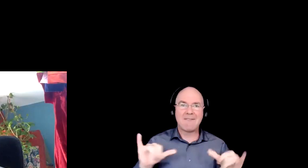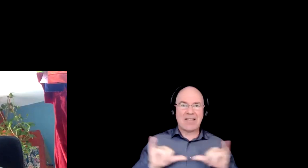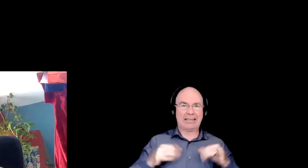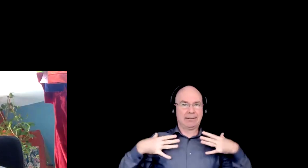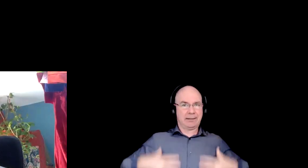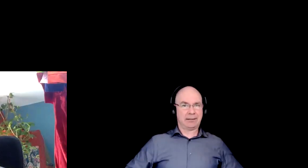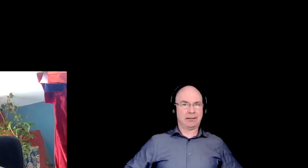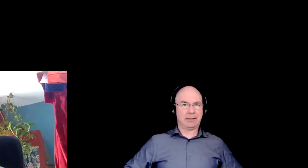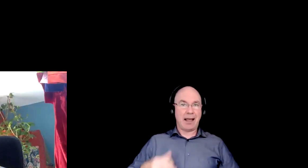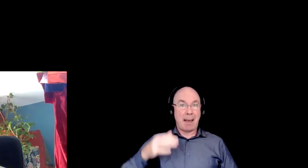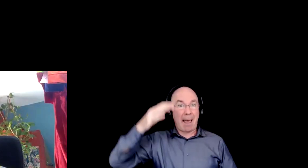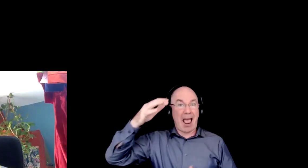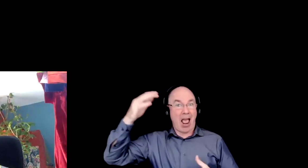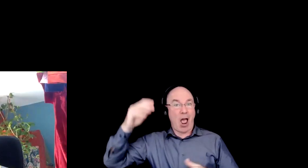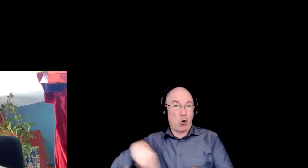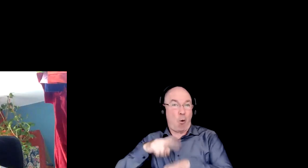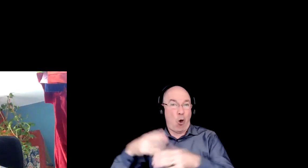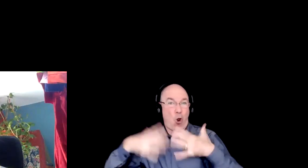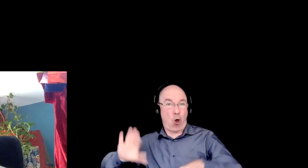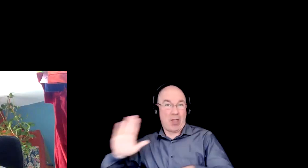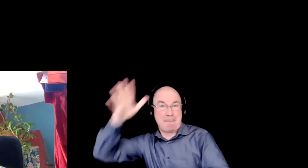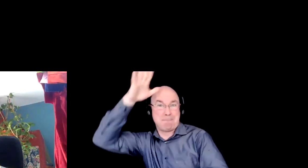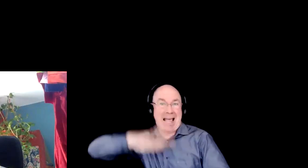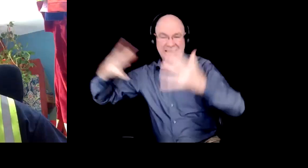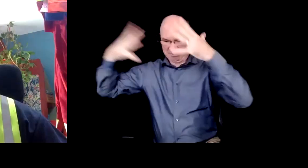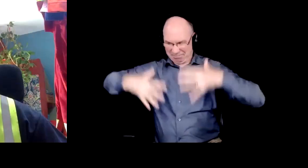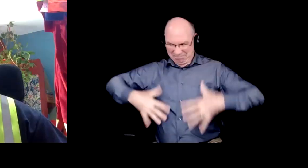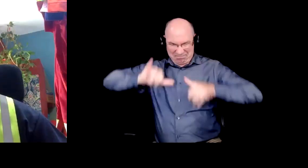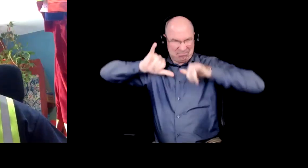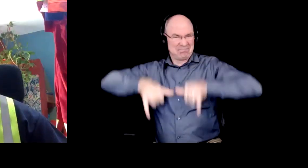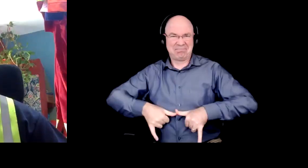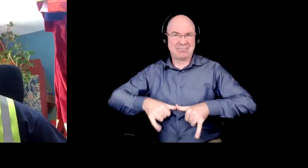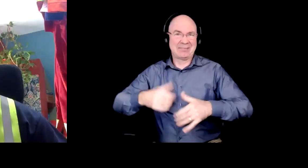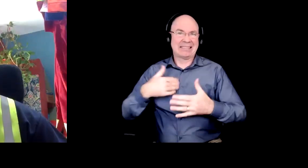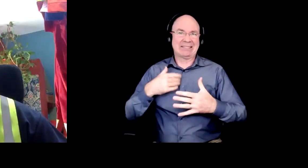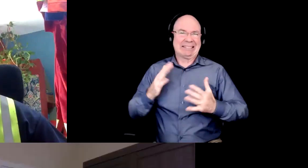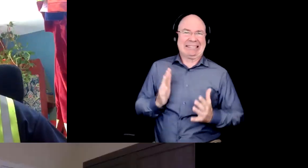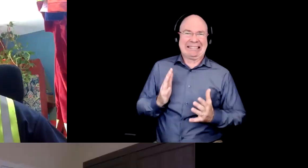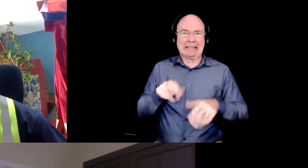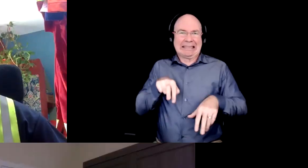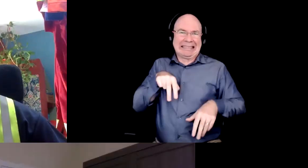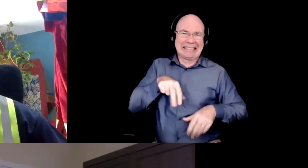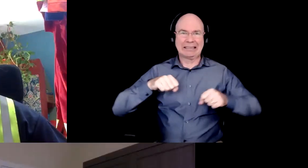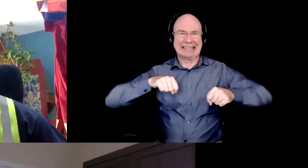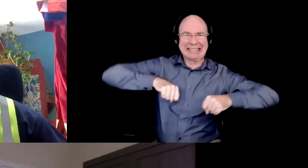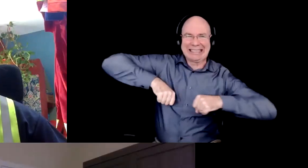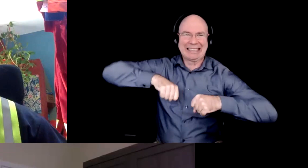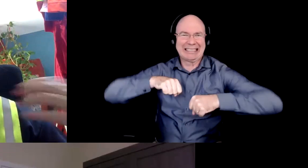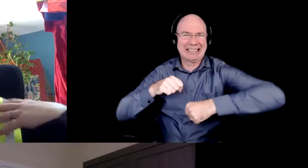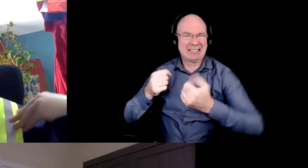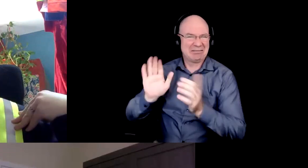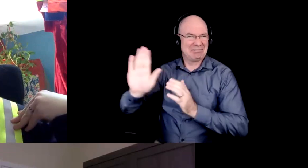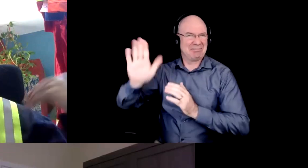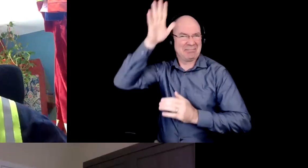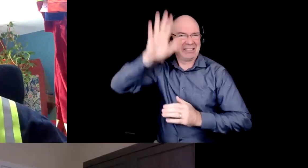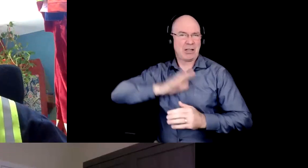When you're wearing a male-bodied coverall, there are certain things that are restricted for you. Your mobility in your arms is restricted from